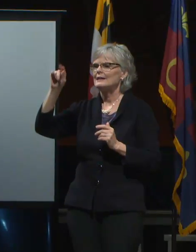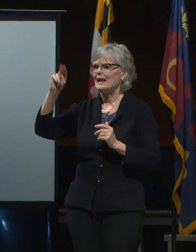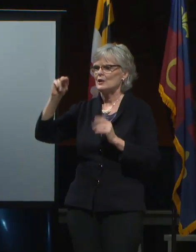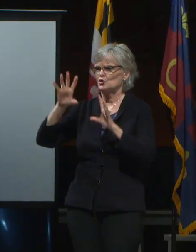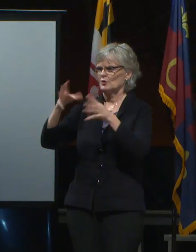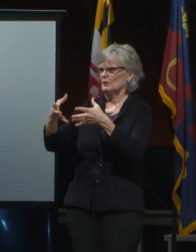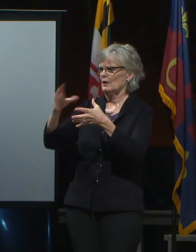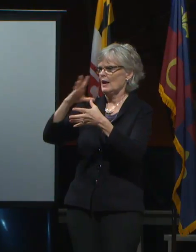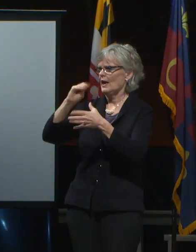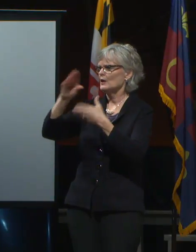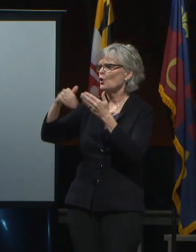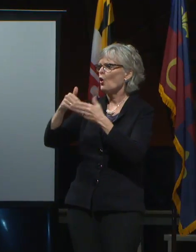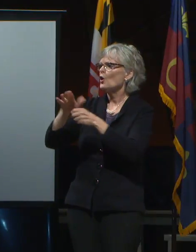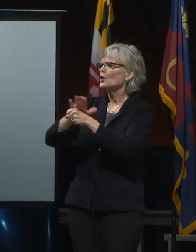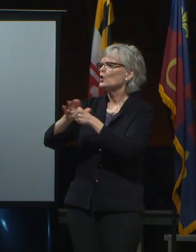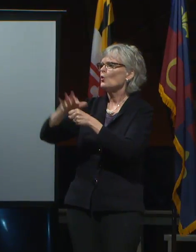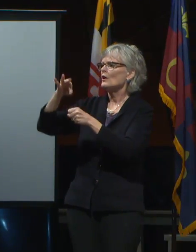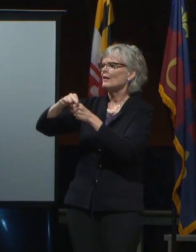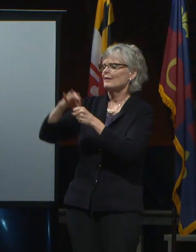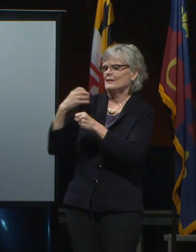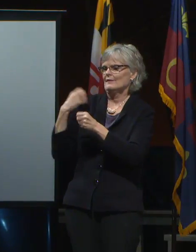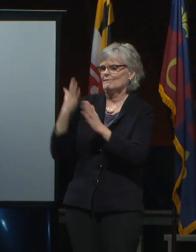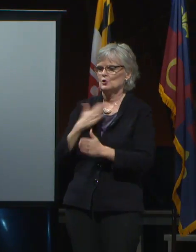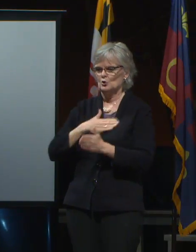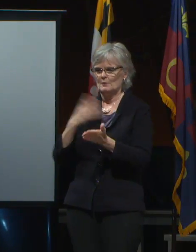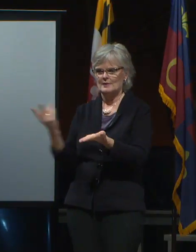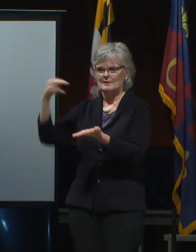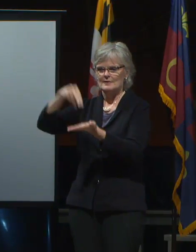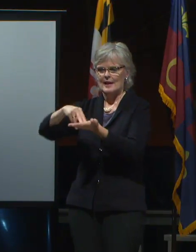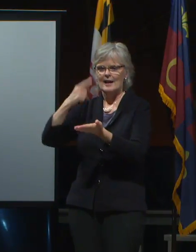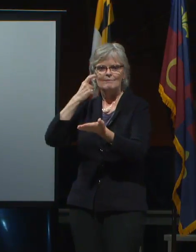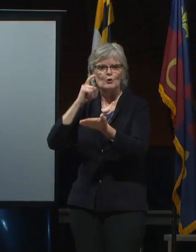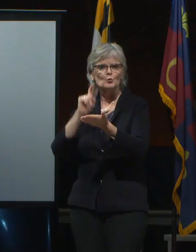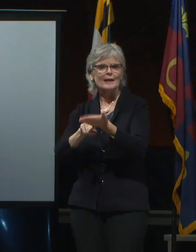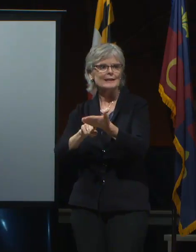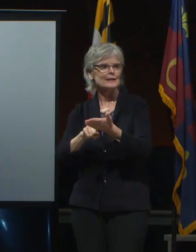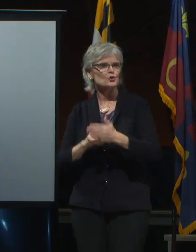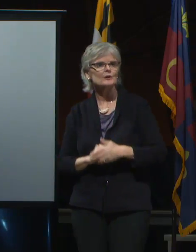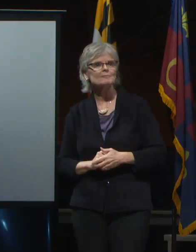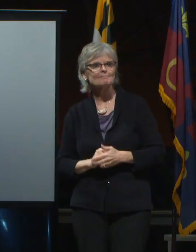all local elected officials please stand to be recognized.